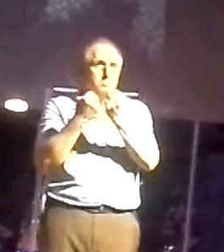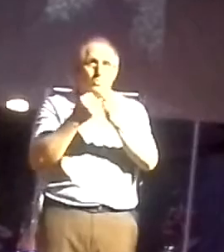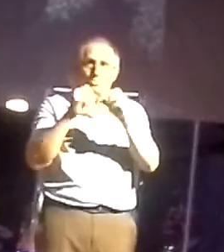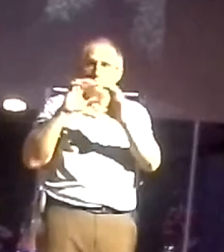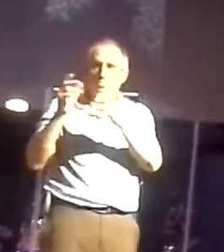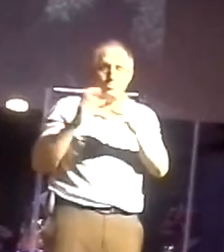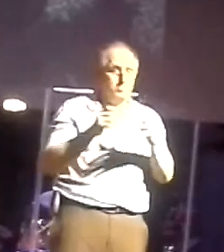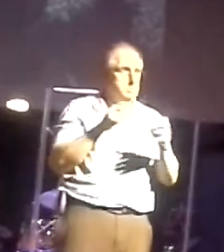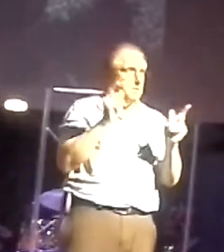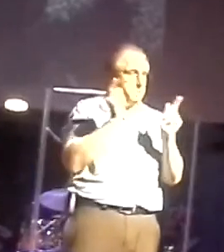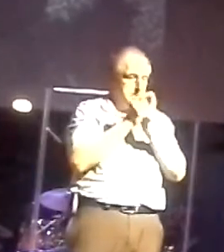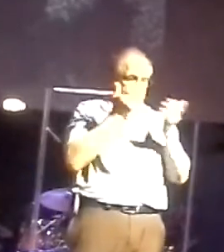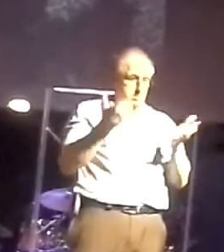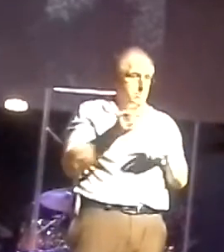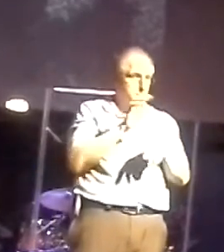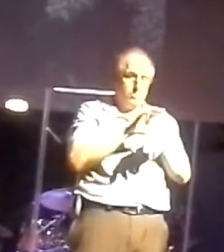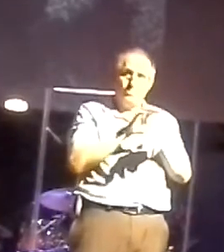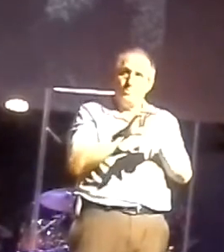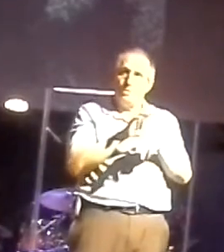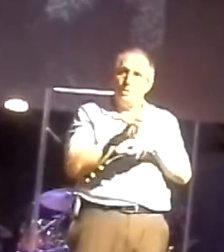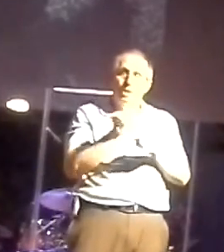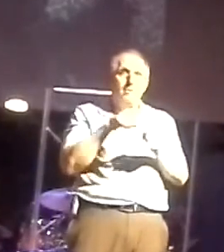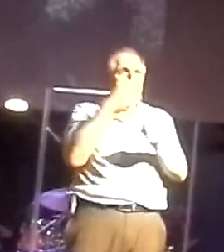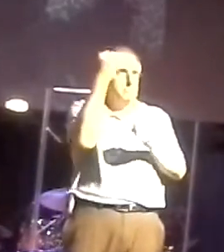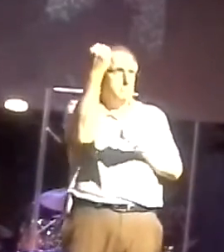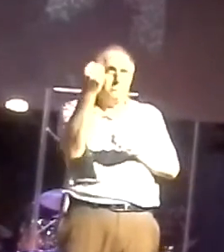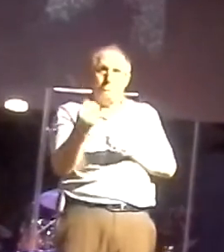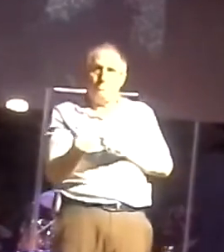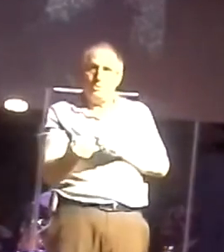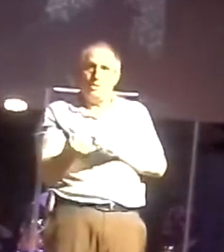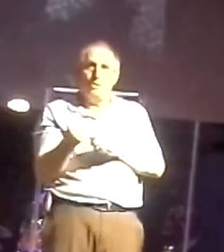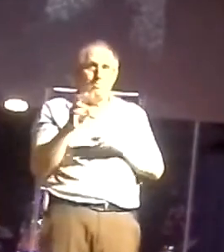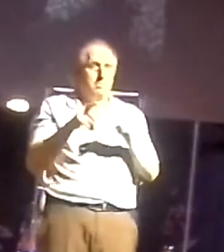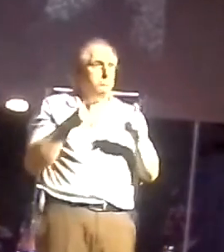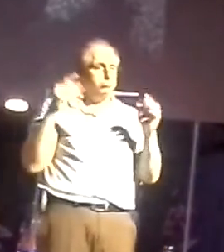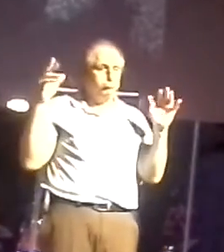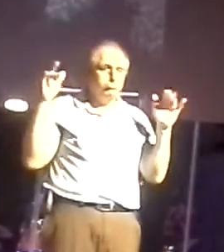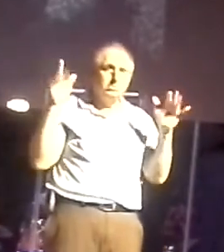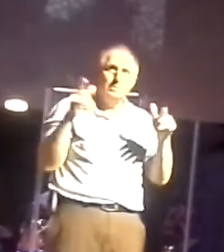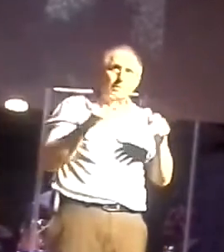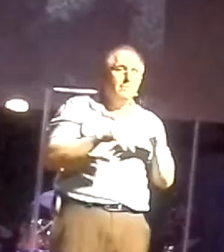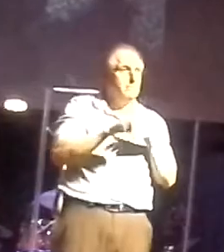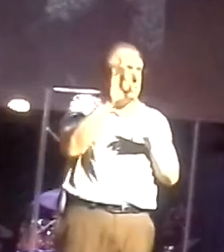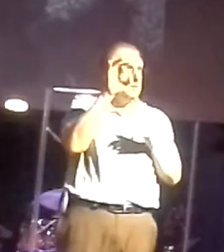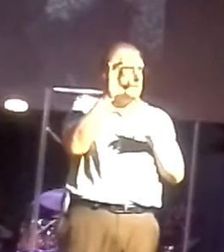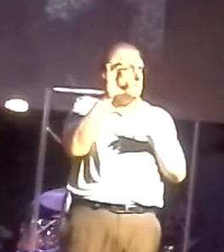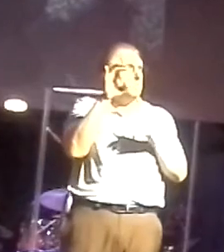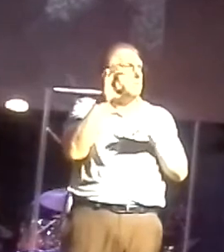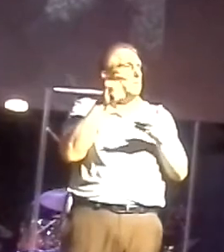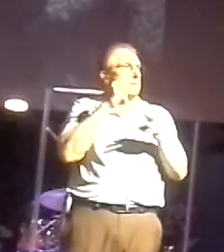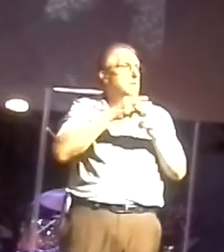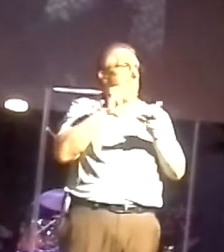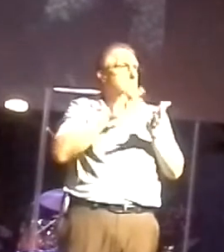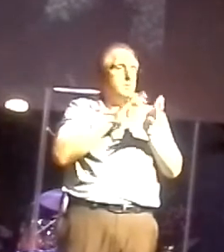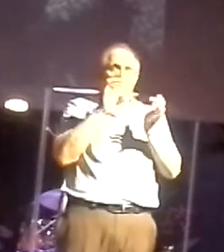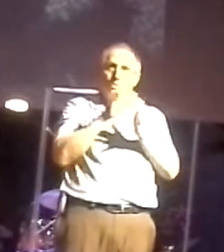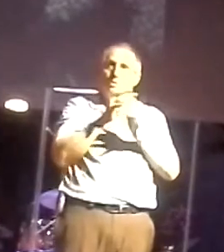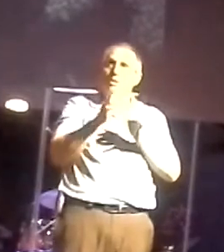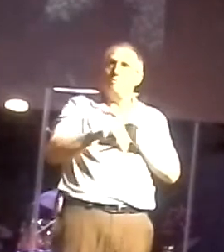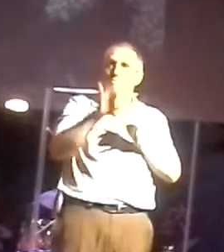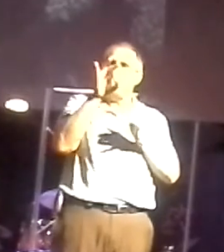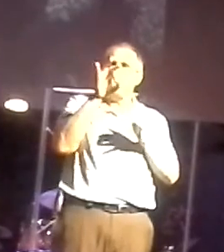That meet right here on our campus, and every Monday night people are coming and they're finding out about the name of Jesus, and they're